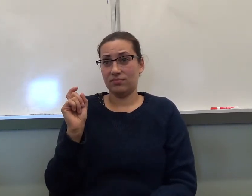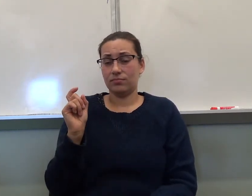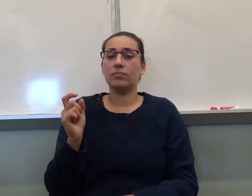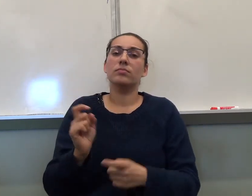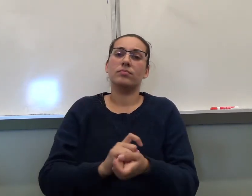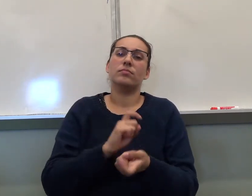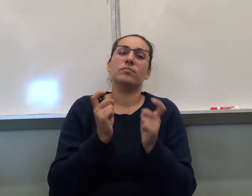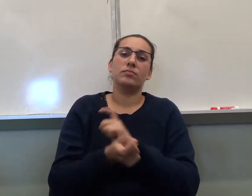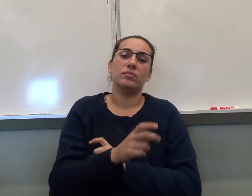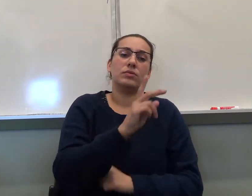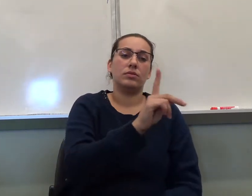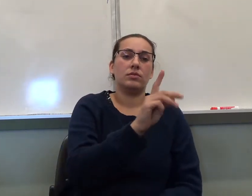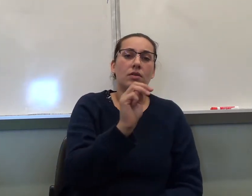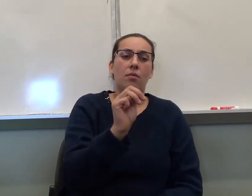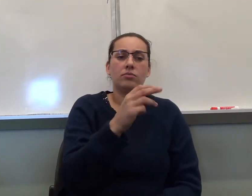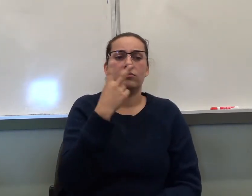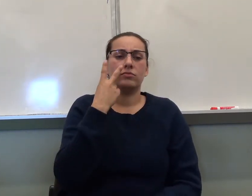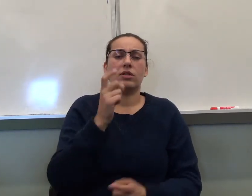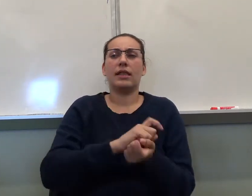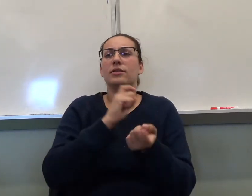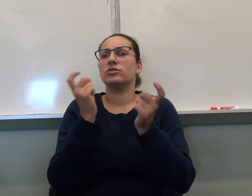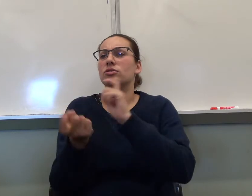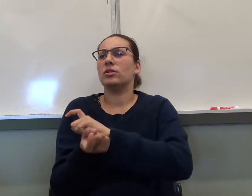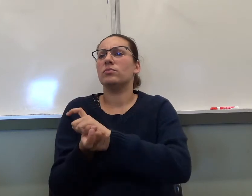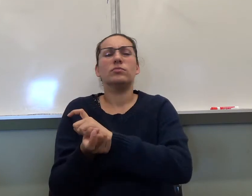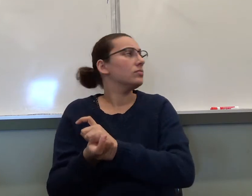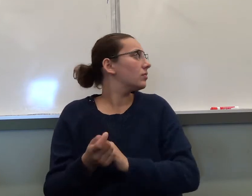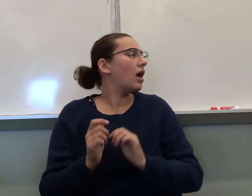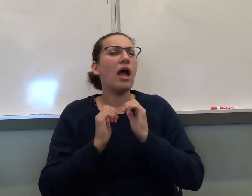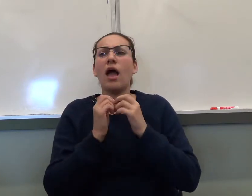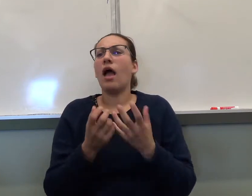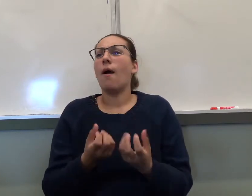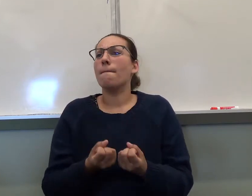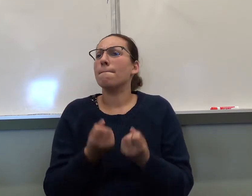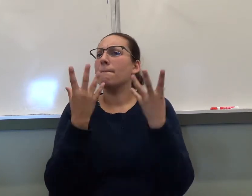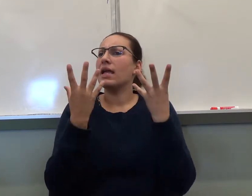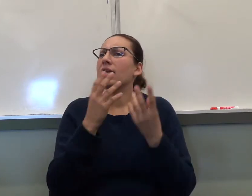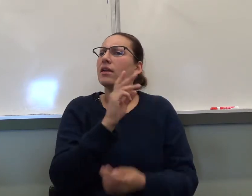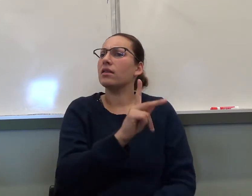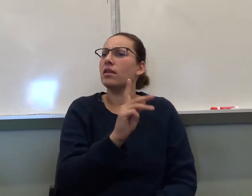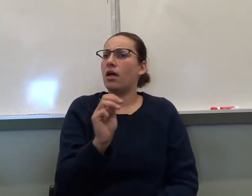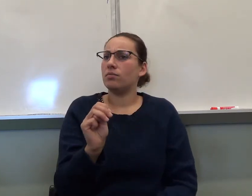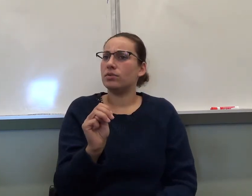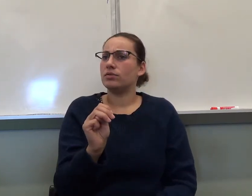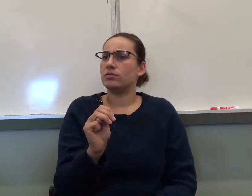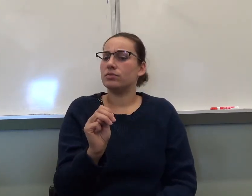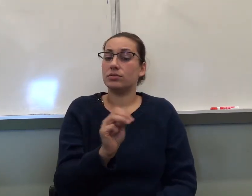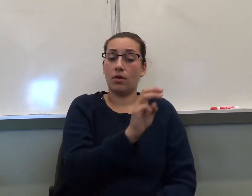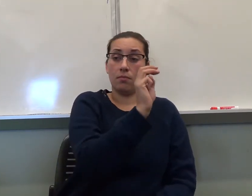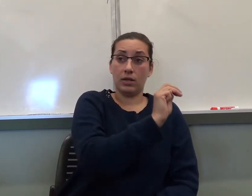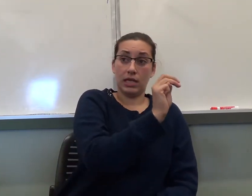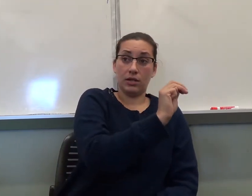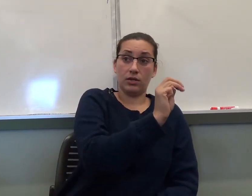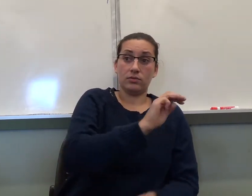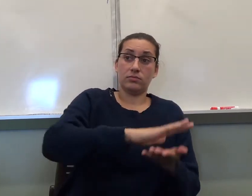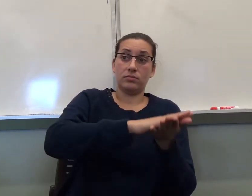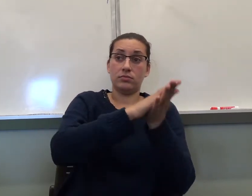see. We want to know how many kilometers is that. So we're going again from meters to kilometers, which means we go 3 to the